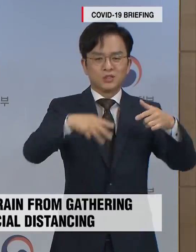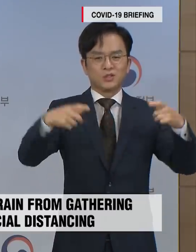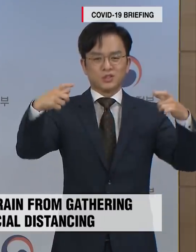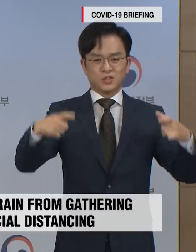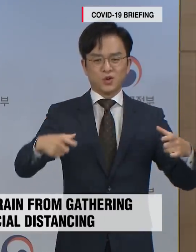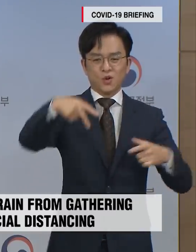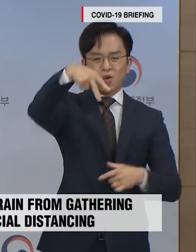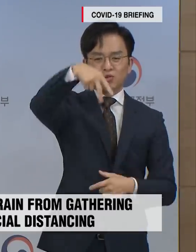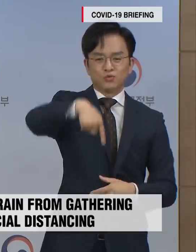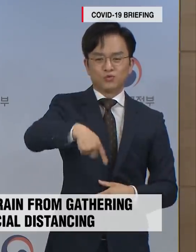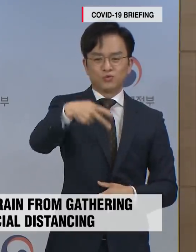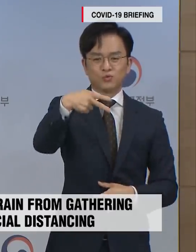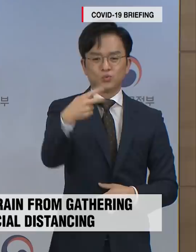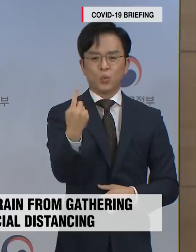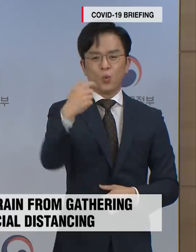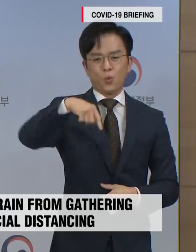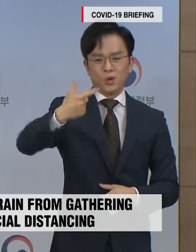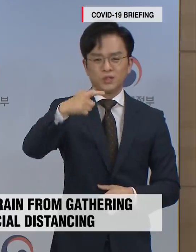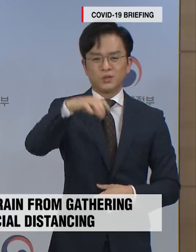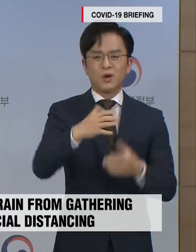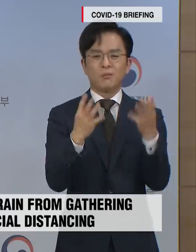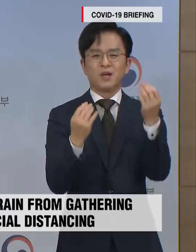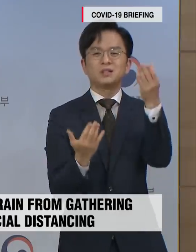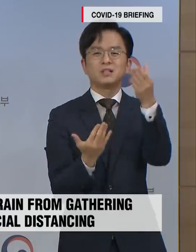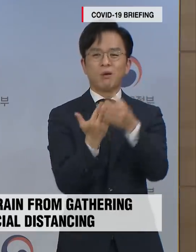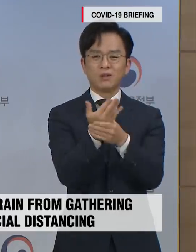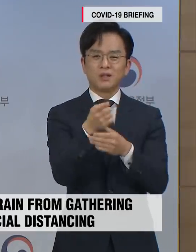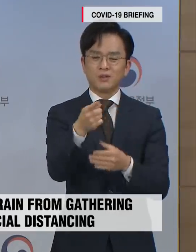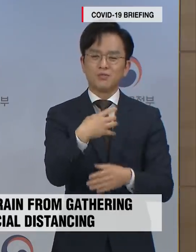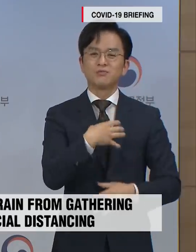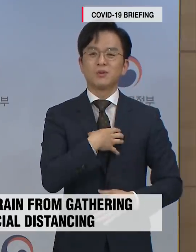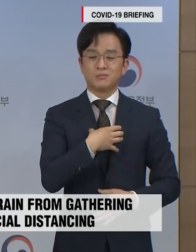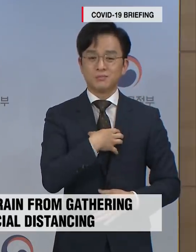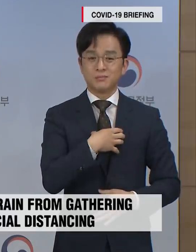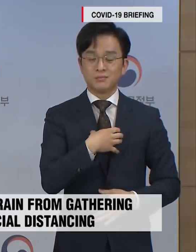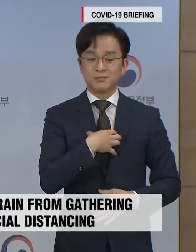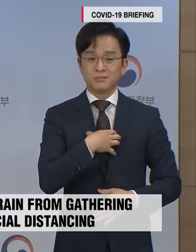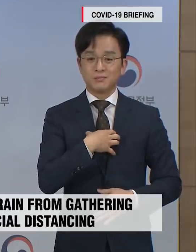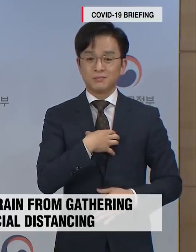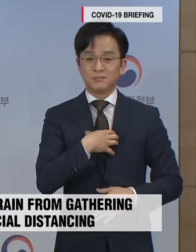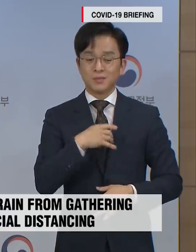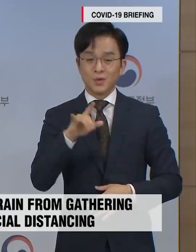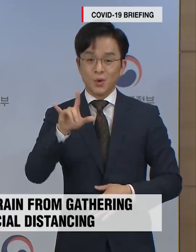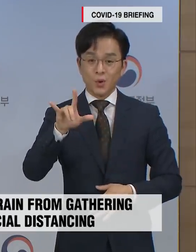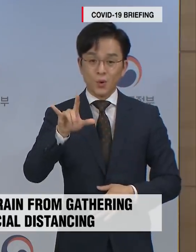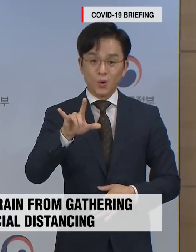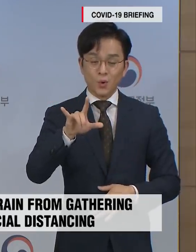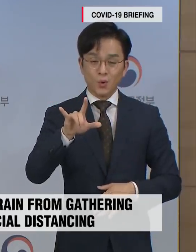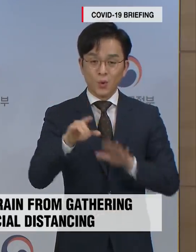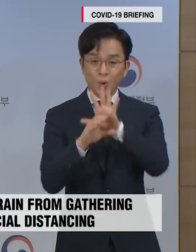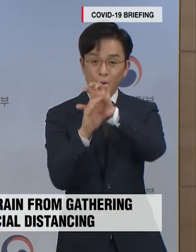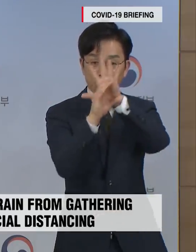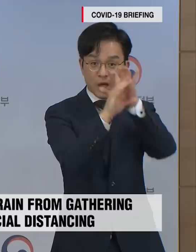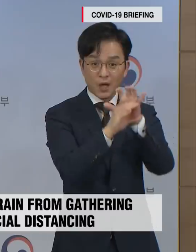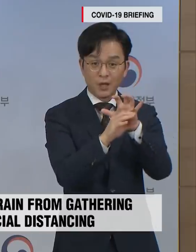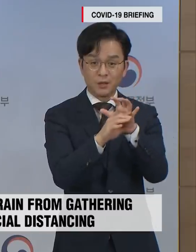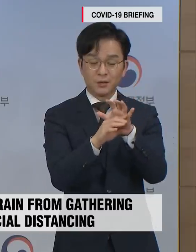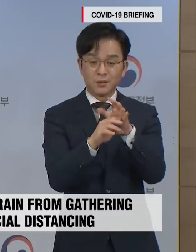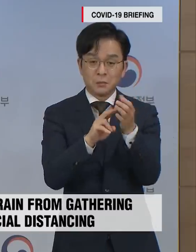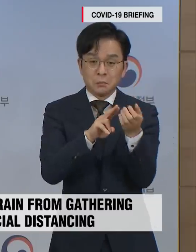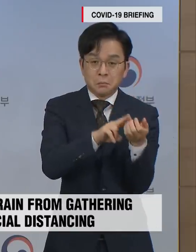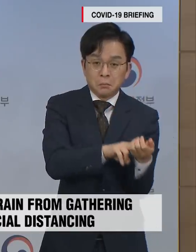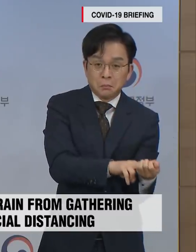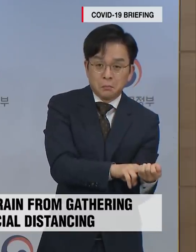week, around 40% came from the highly crowded places, and this is a concern. So there are still